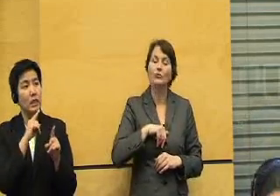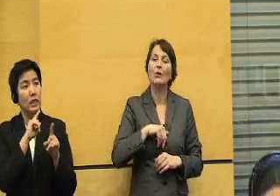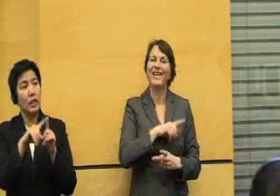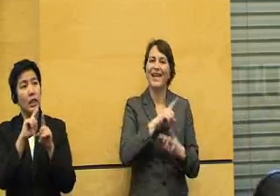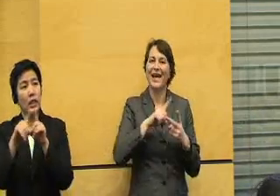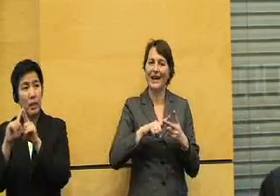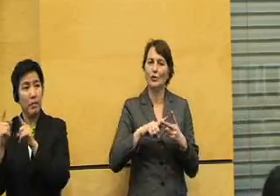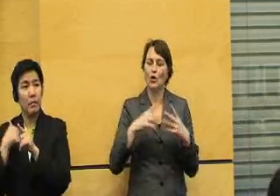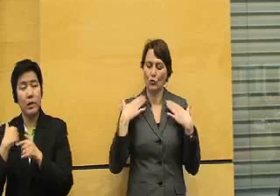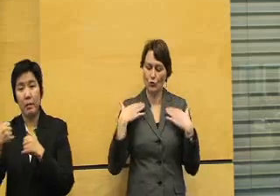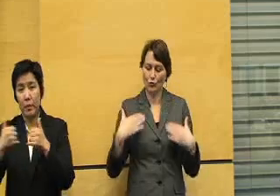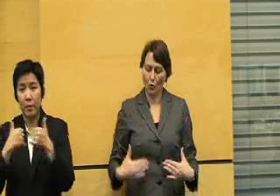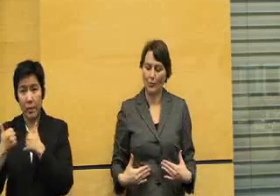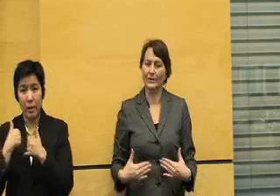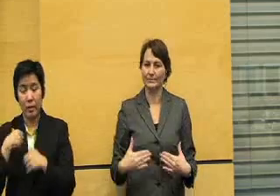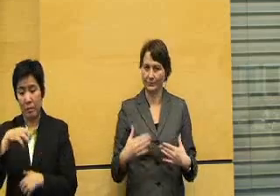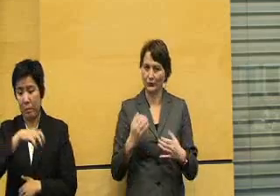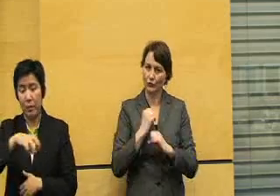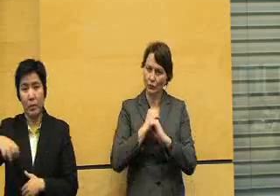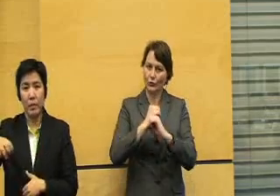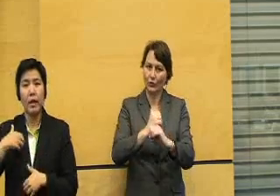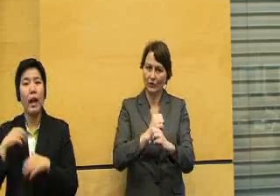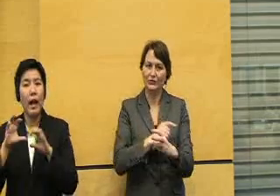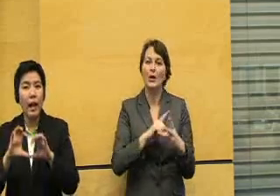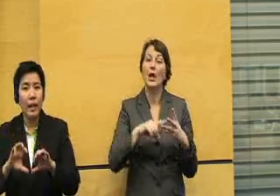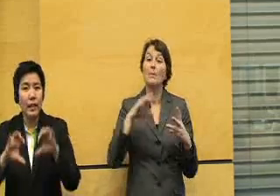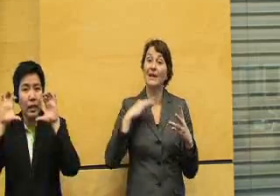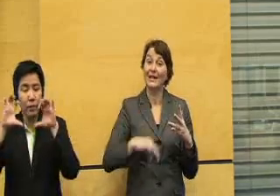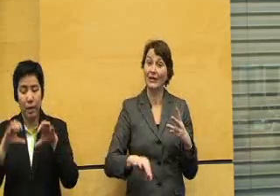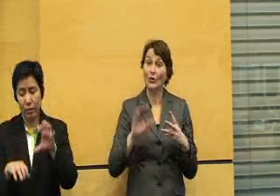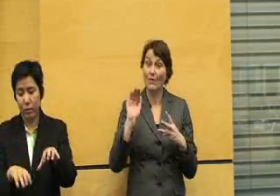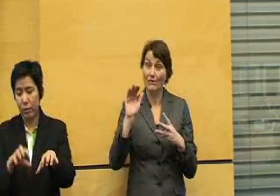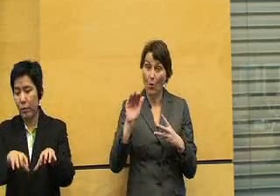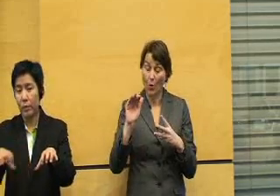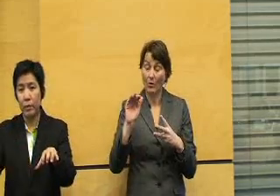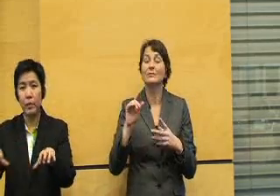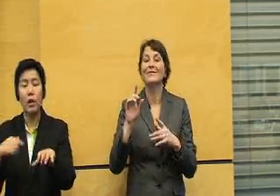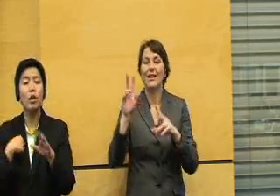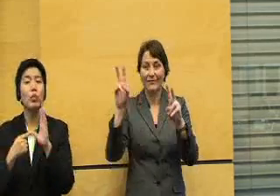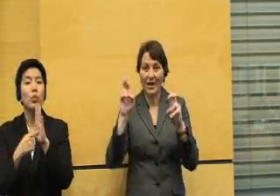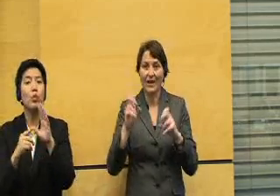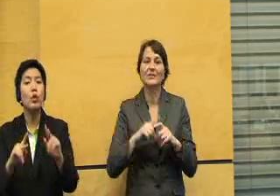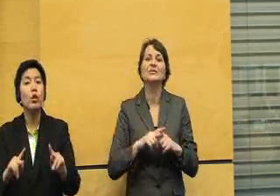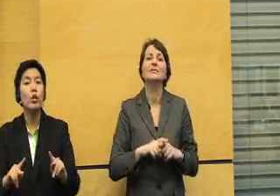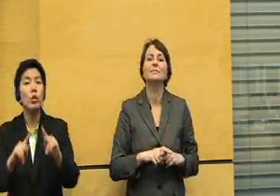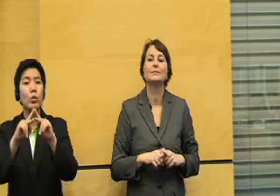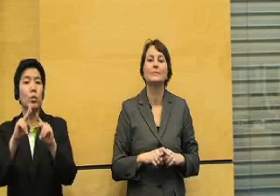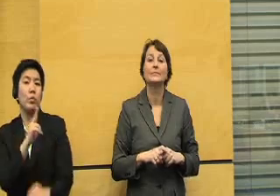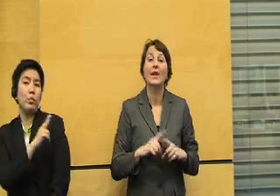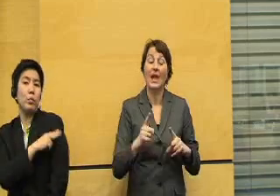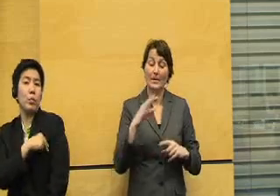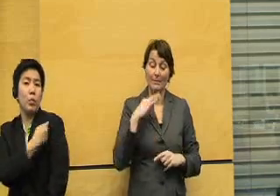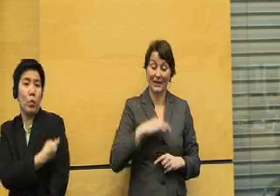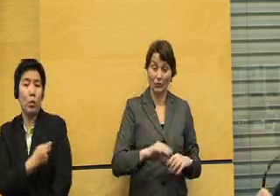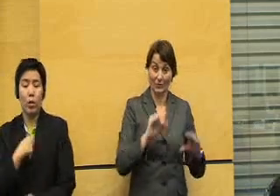Security, Ministry of Justice, Ministry of Foreign Affairs, Ministry of Public Health, Ministry of